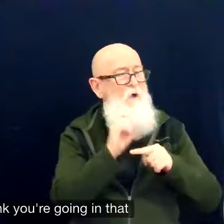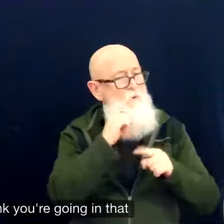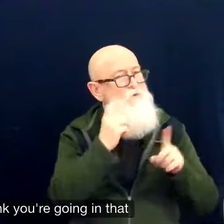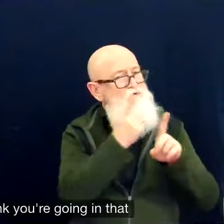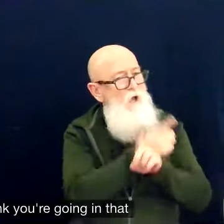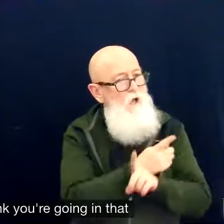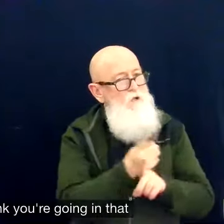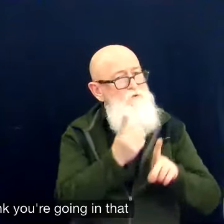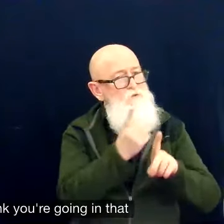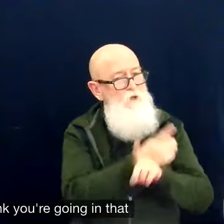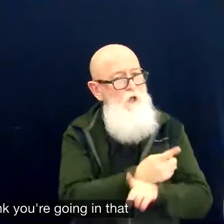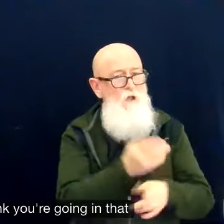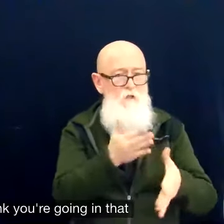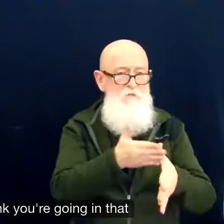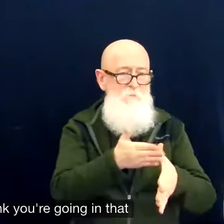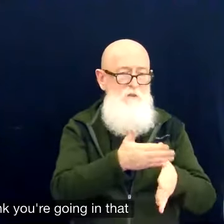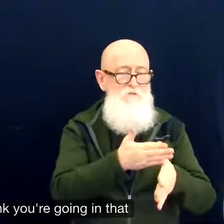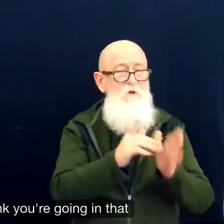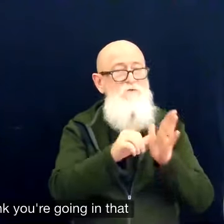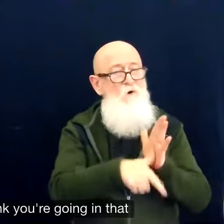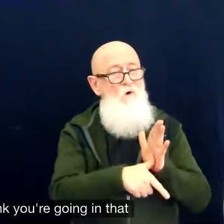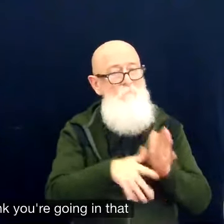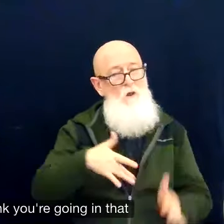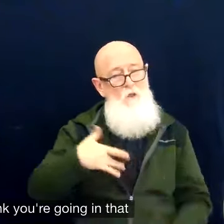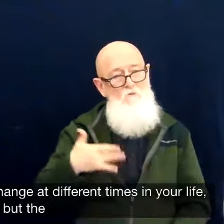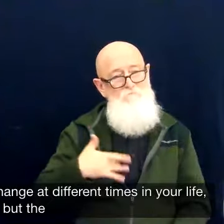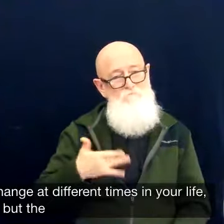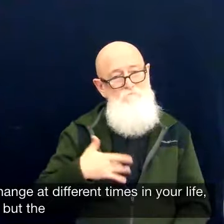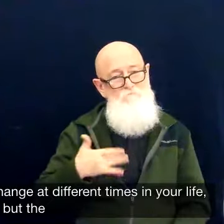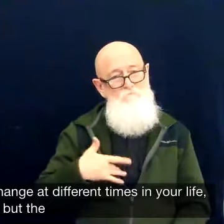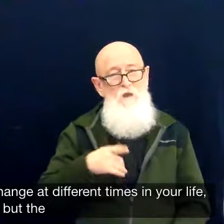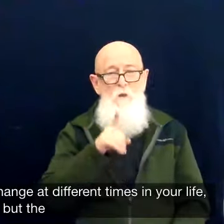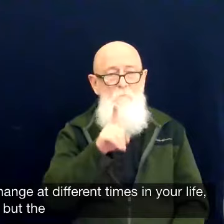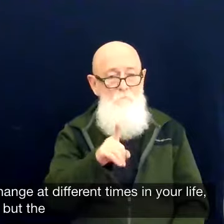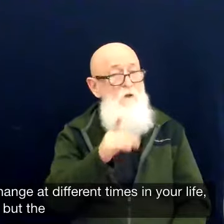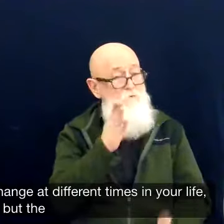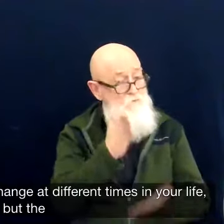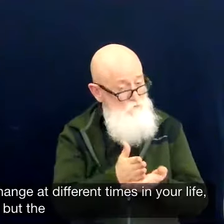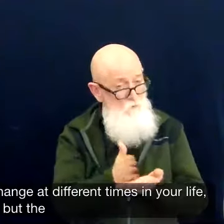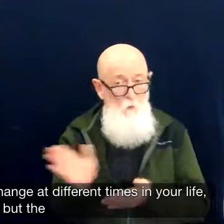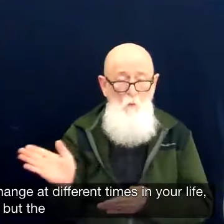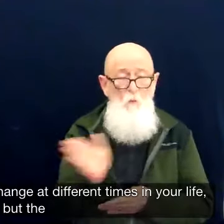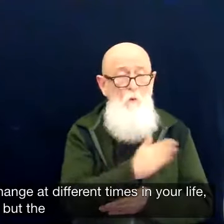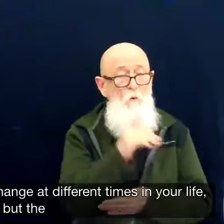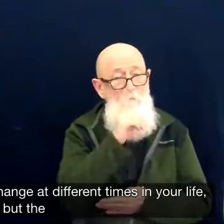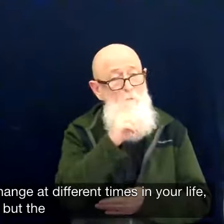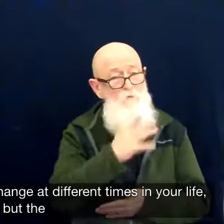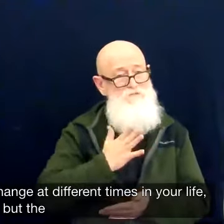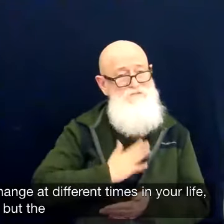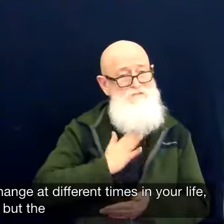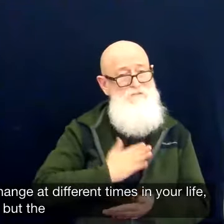in your life, but the concept is that all of us need balance in our life. We need time